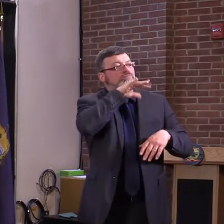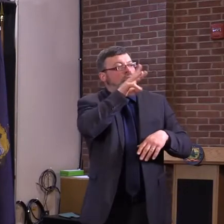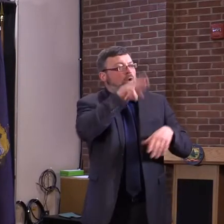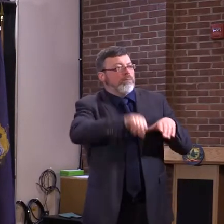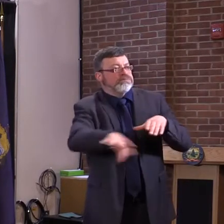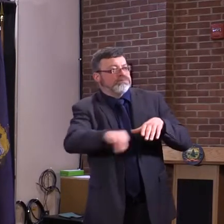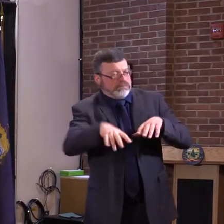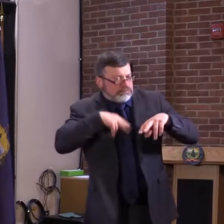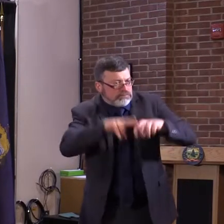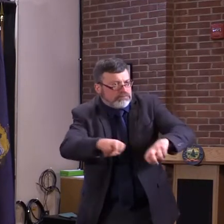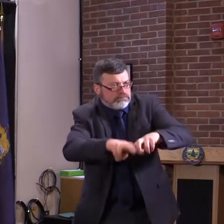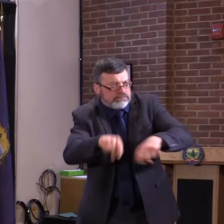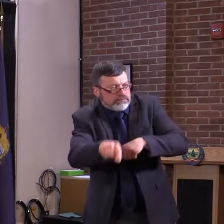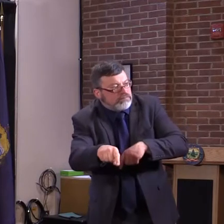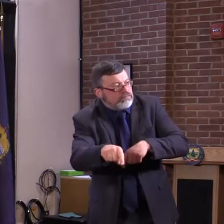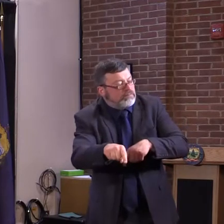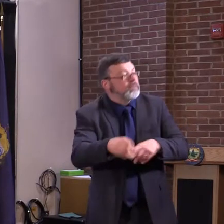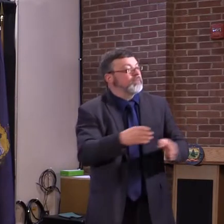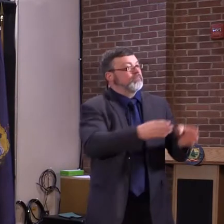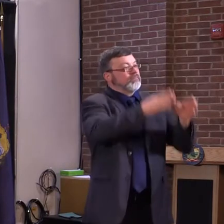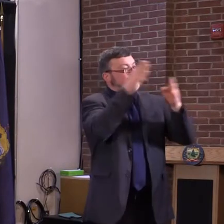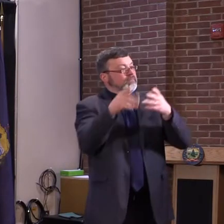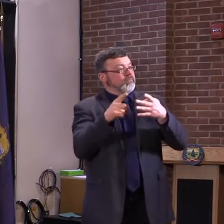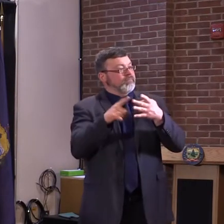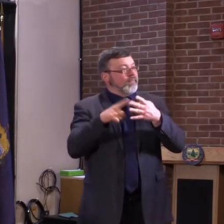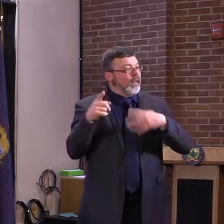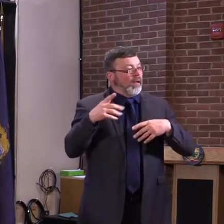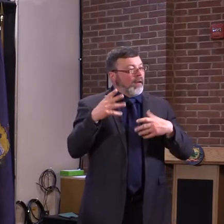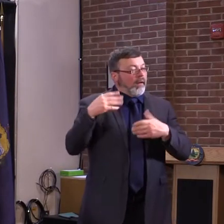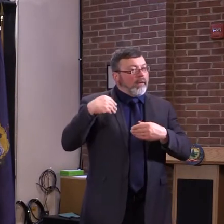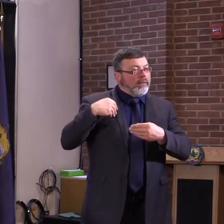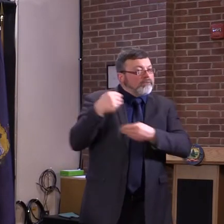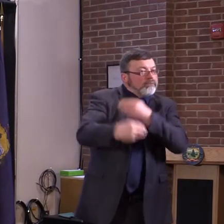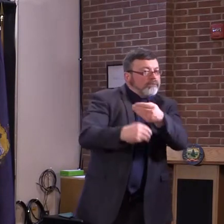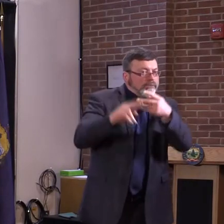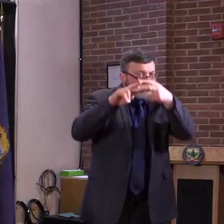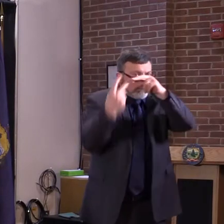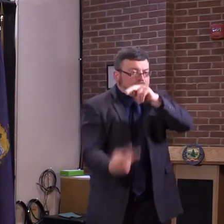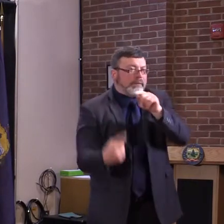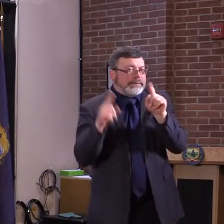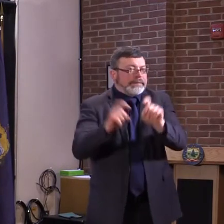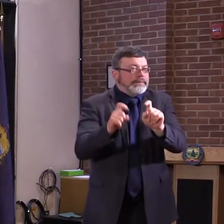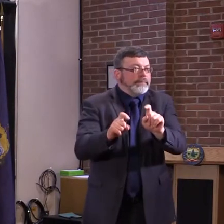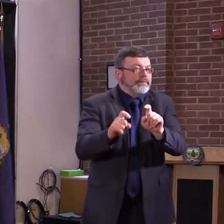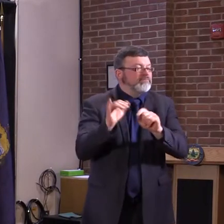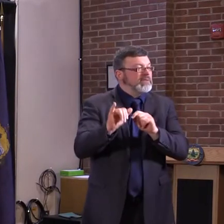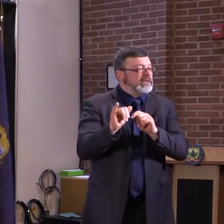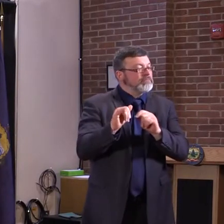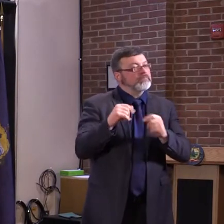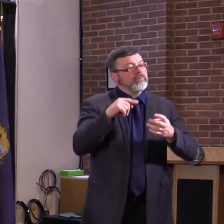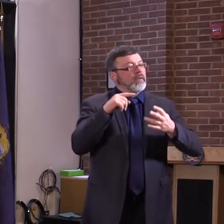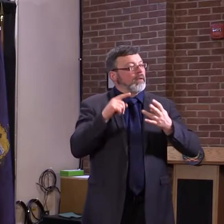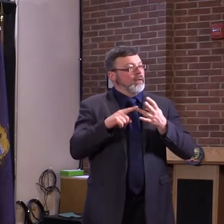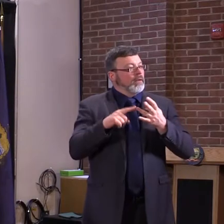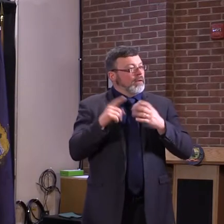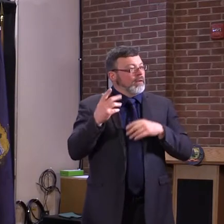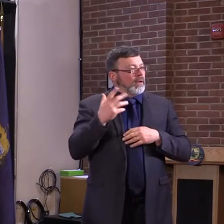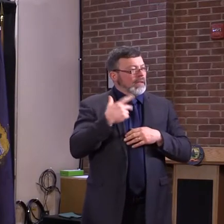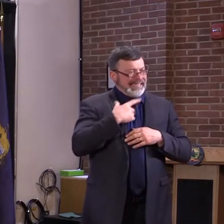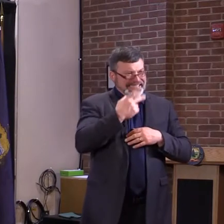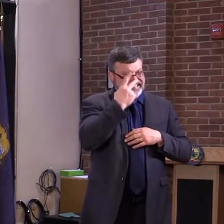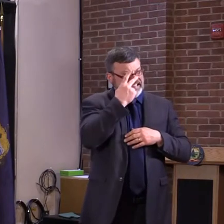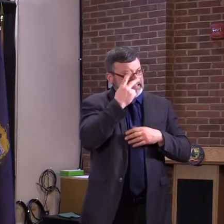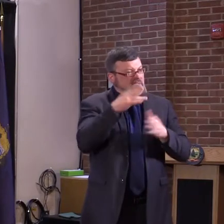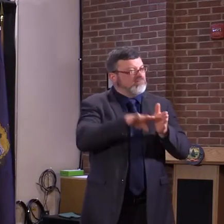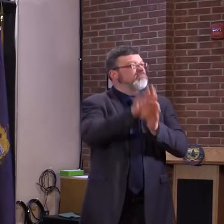serious illness, and genetic sequencing will help us monitor ongoing virus activity. With